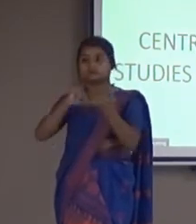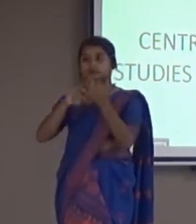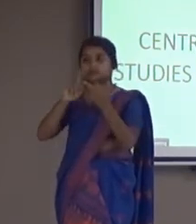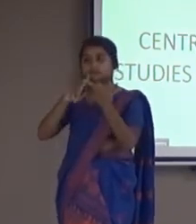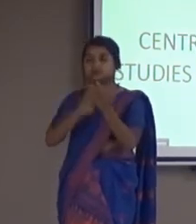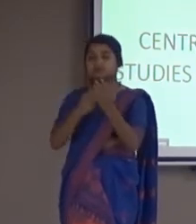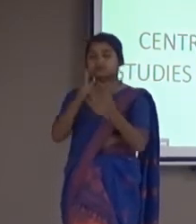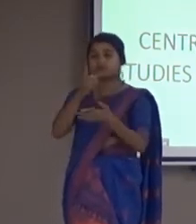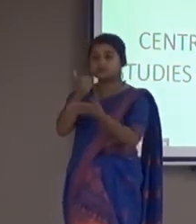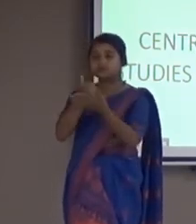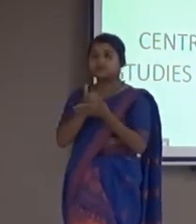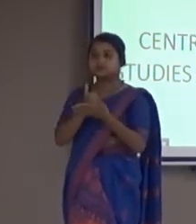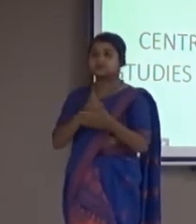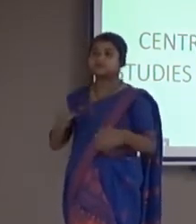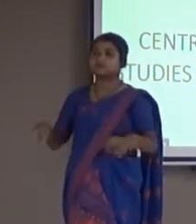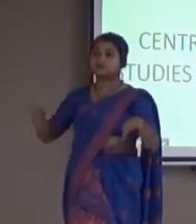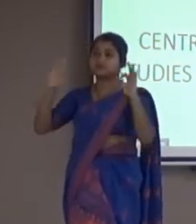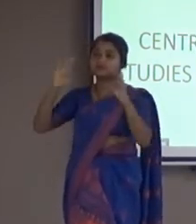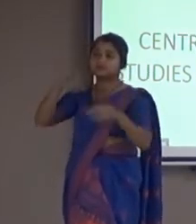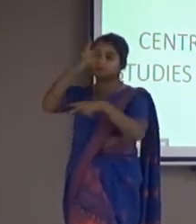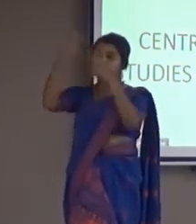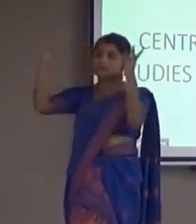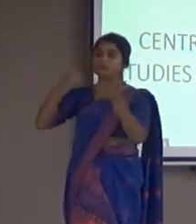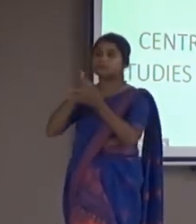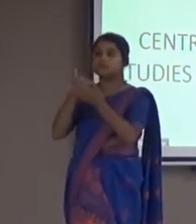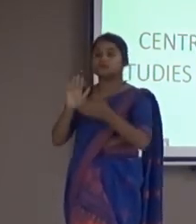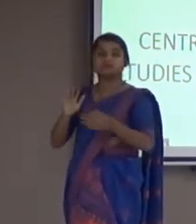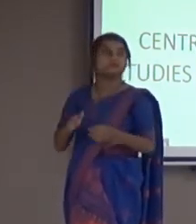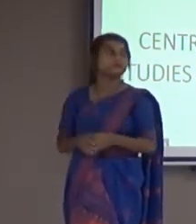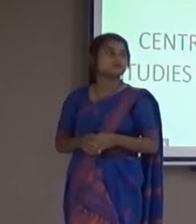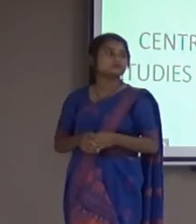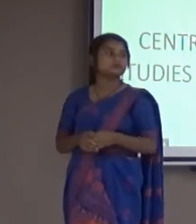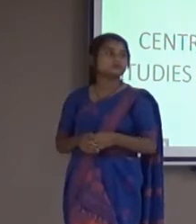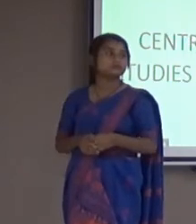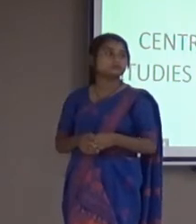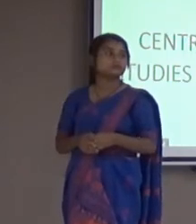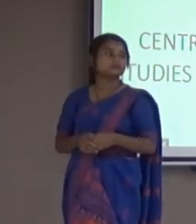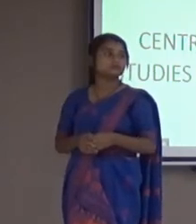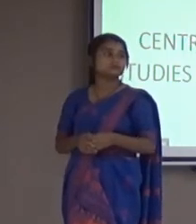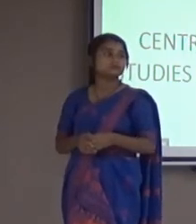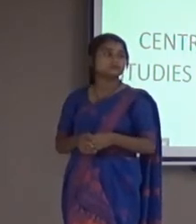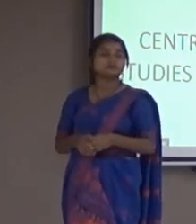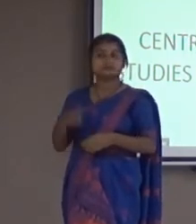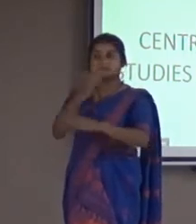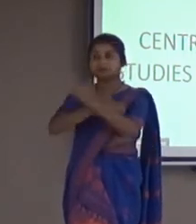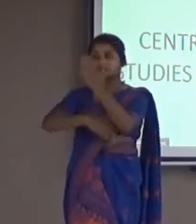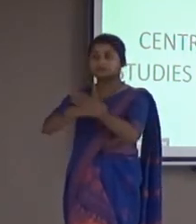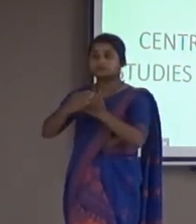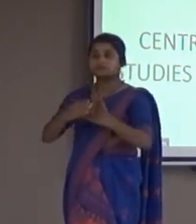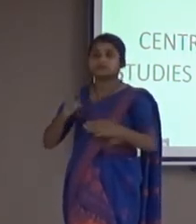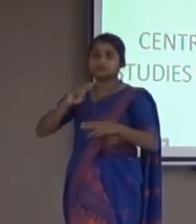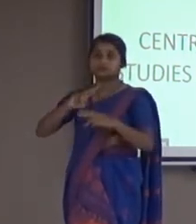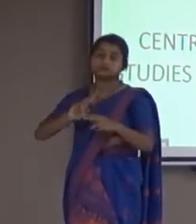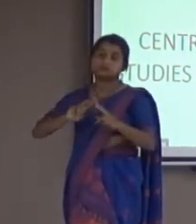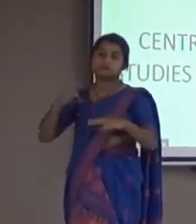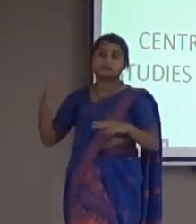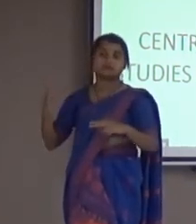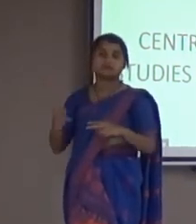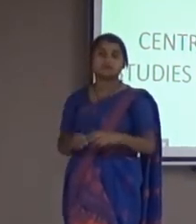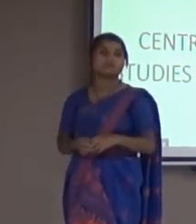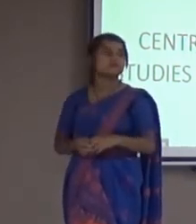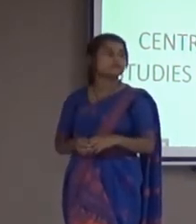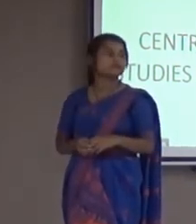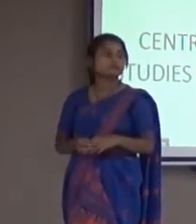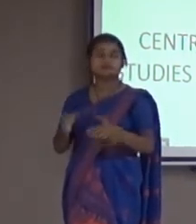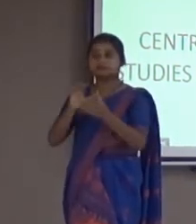entire state of Assam, which somehow deals with the empowering person with disability to creating the